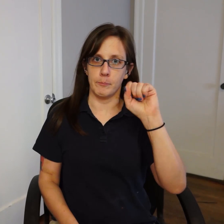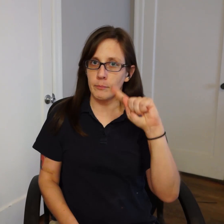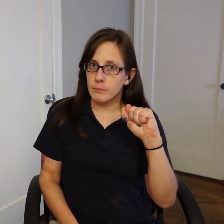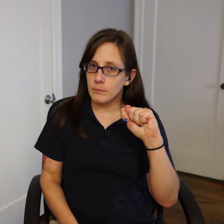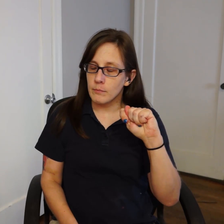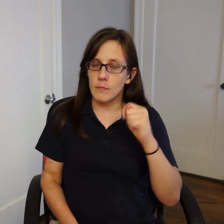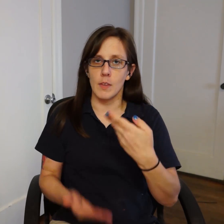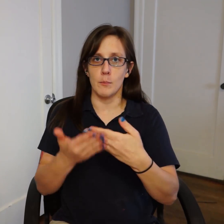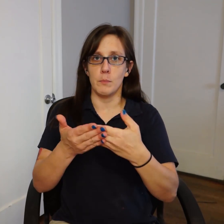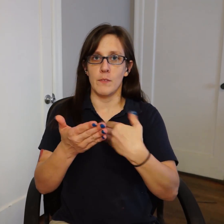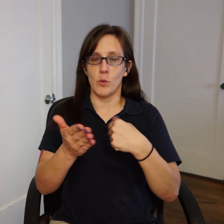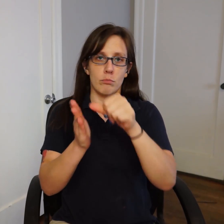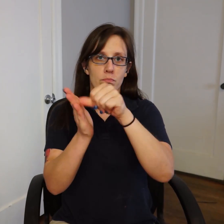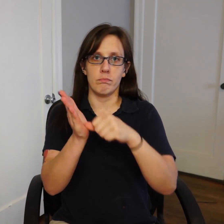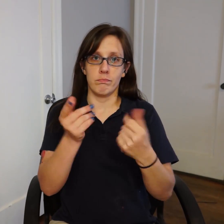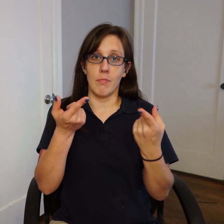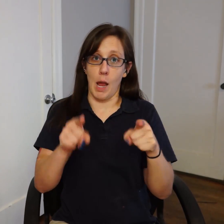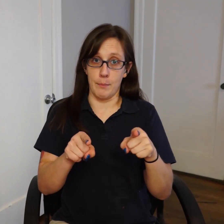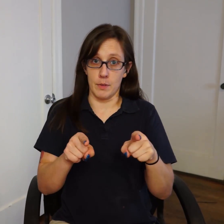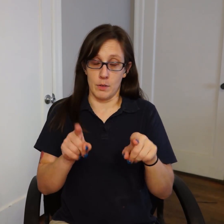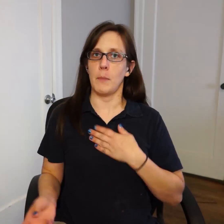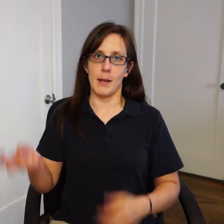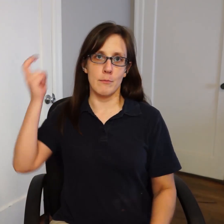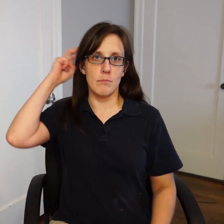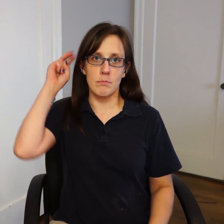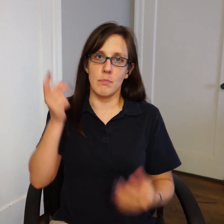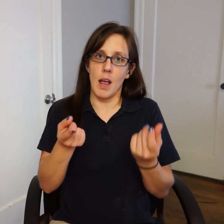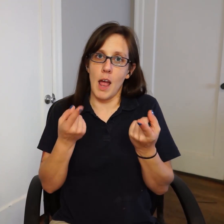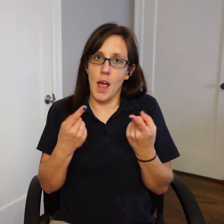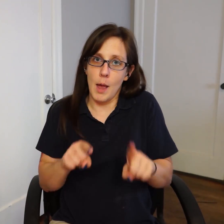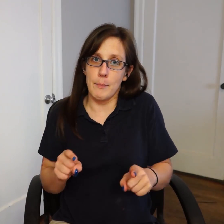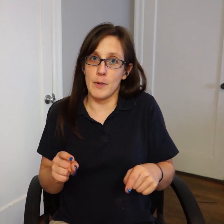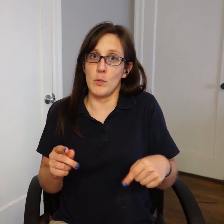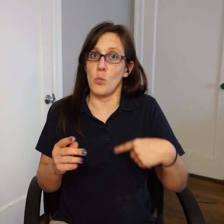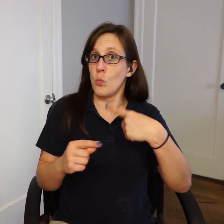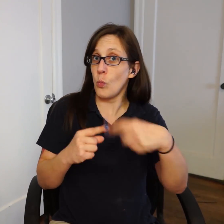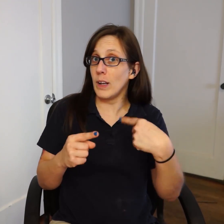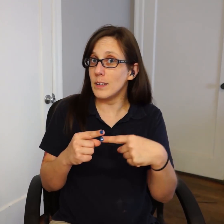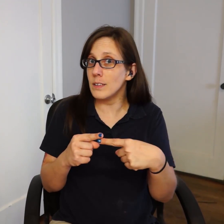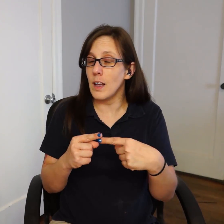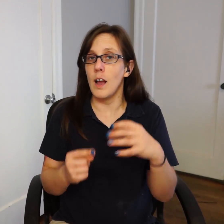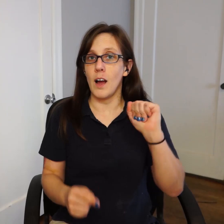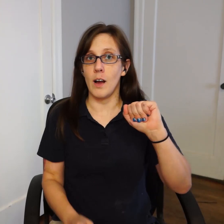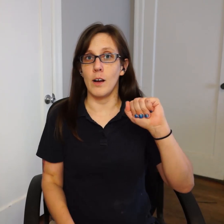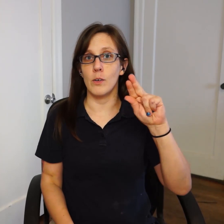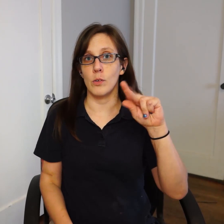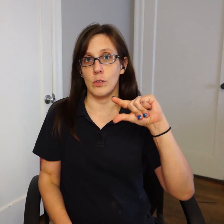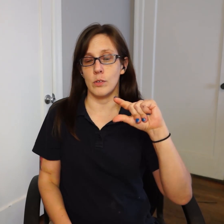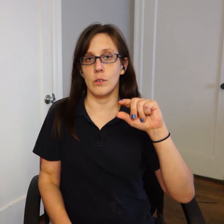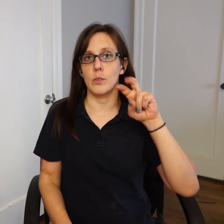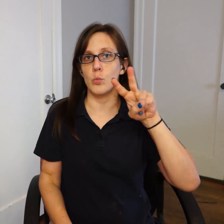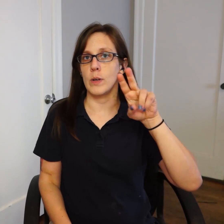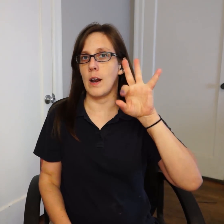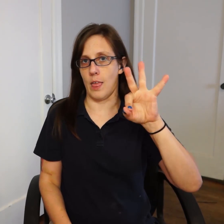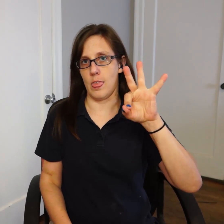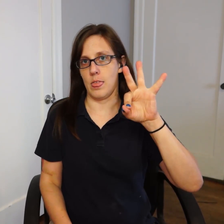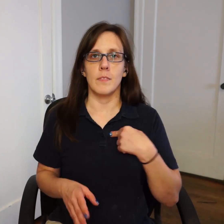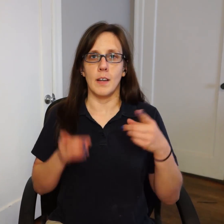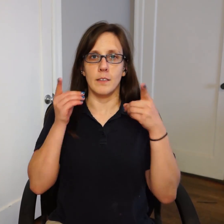anesthesiologist before I have my surgery. So my cochlear implant surgery is going to happen on August 29th. I decided that I wanted to